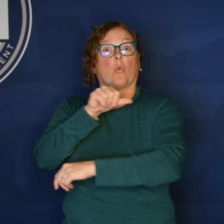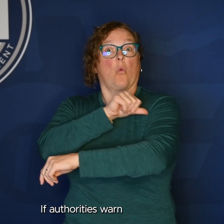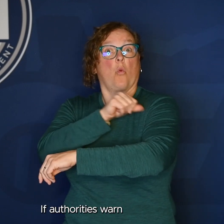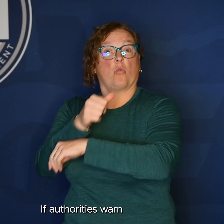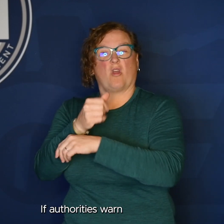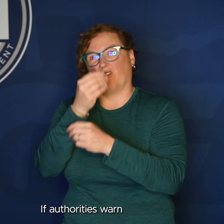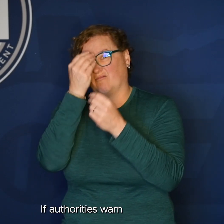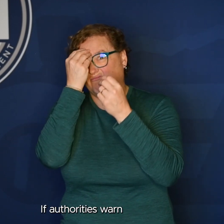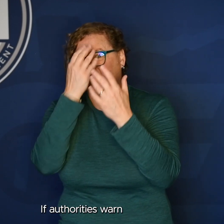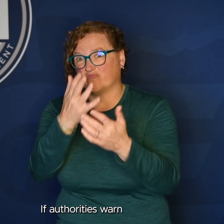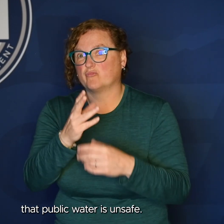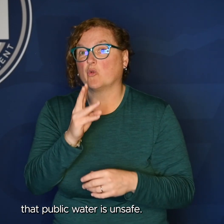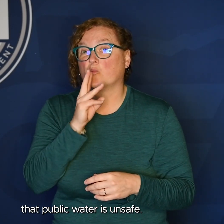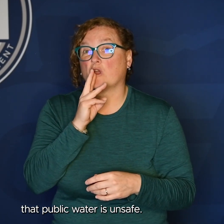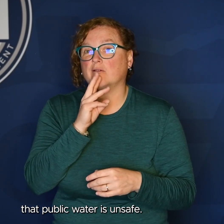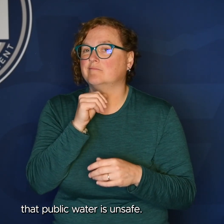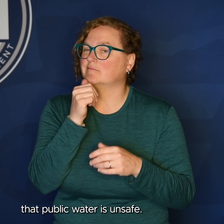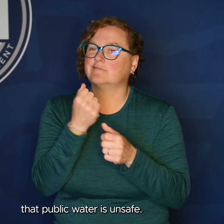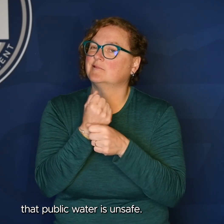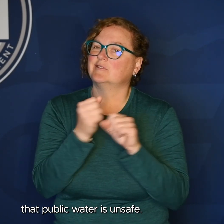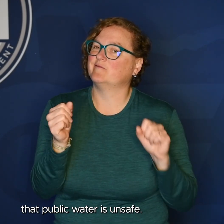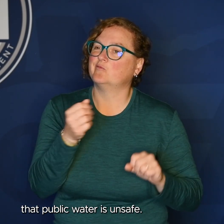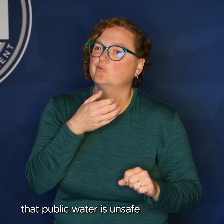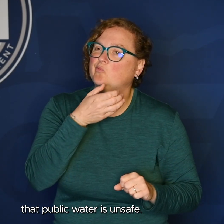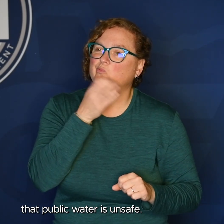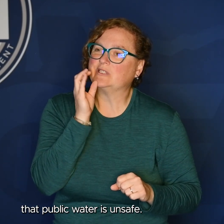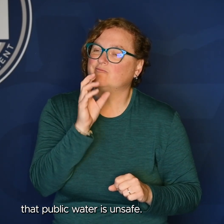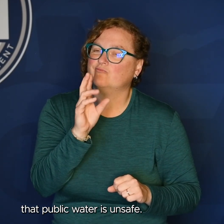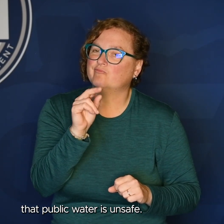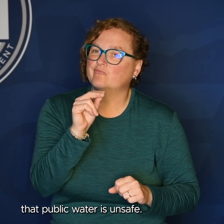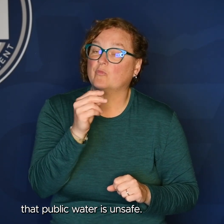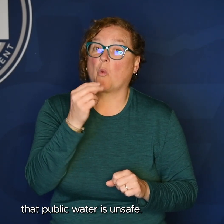If authorities warn that public water is unsafe,